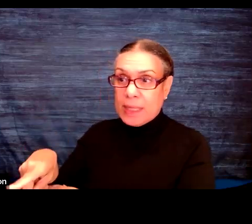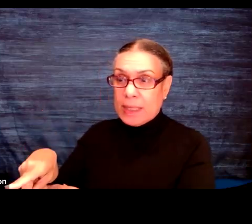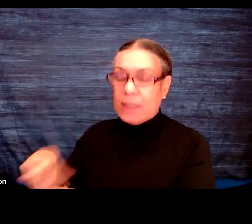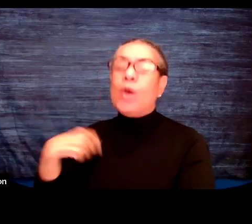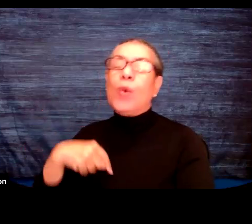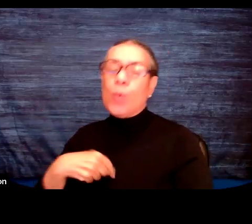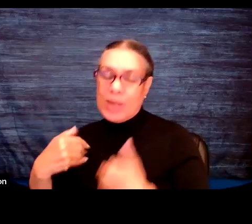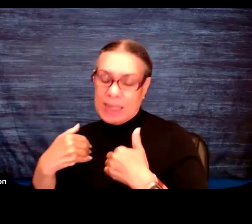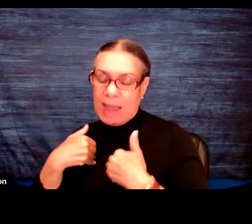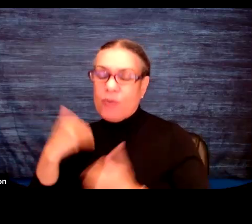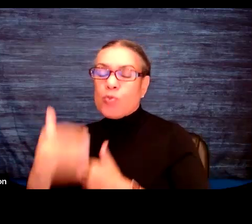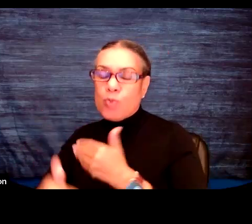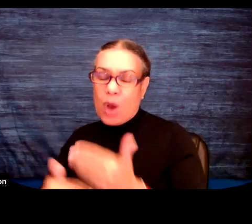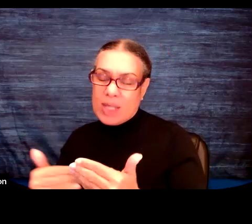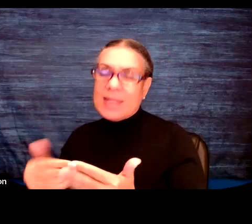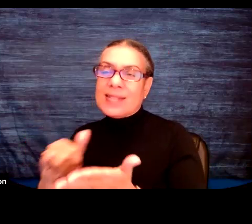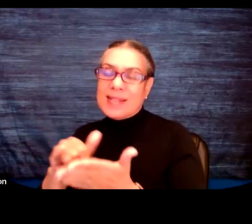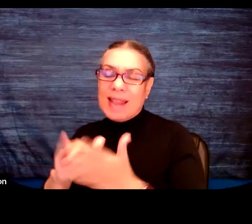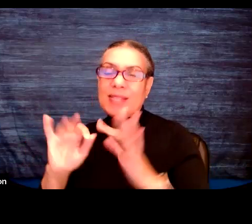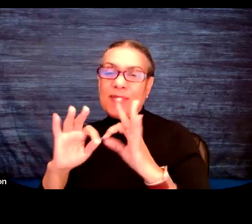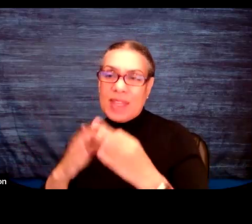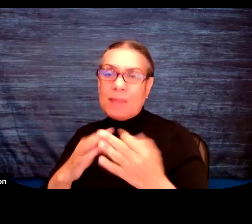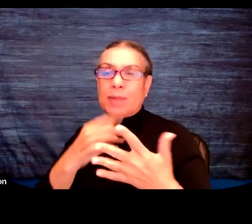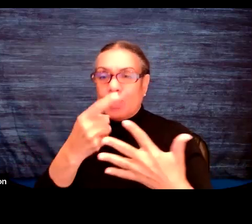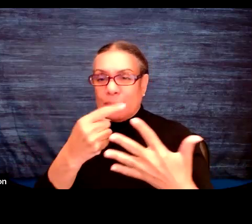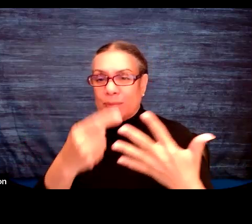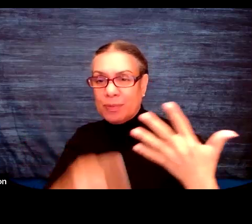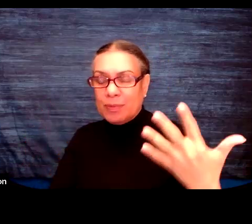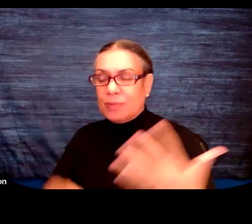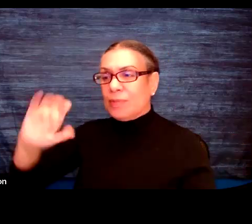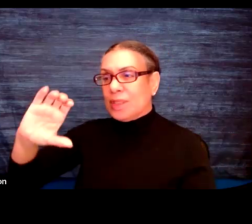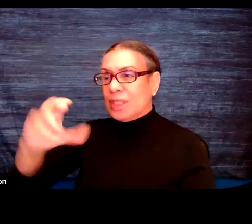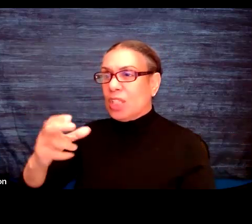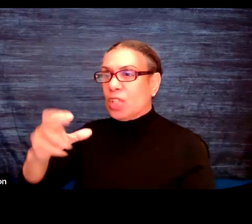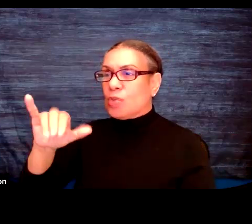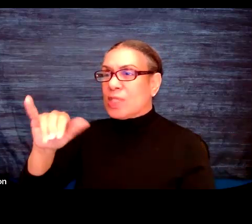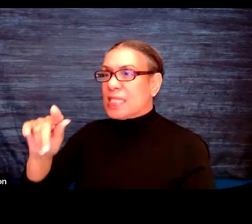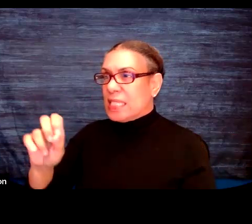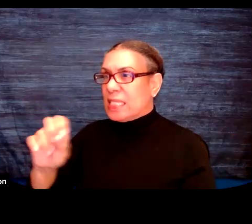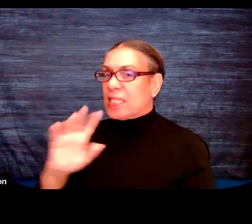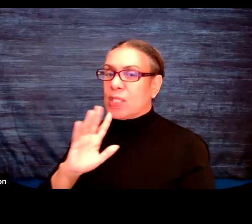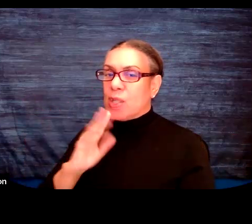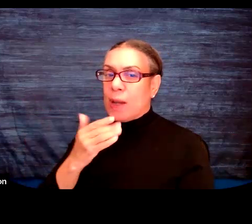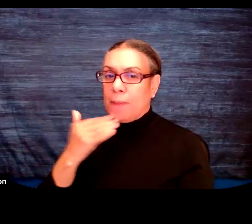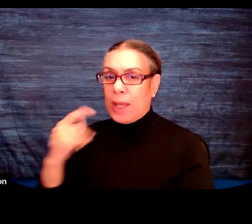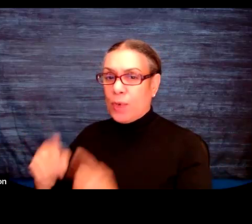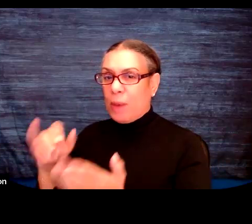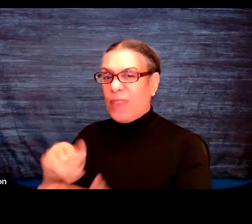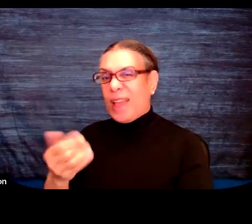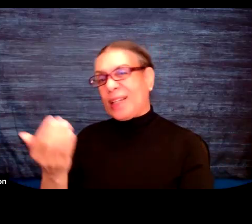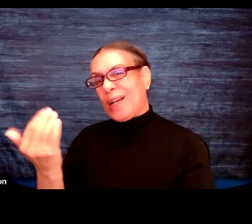of course, families go through that I'm sure Christine Trevisan could speak better to than I certainly